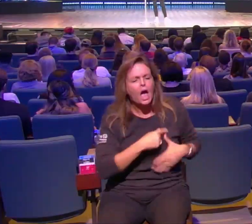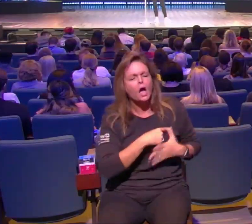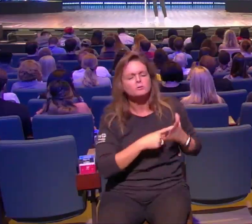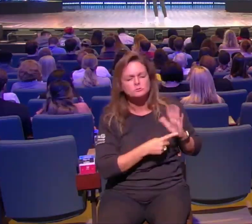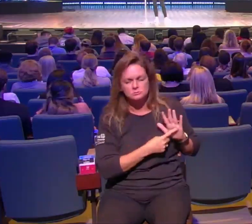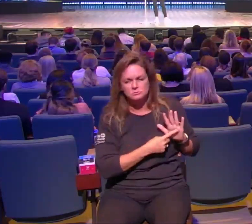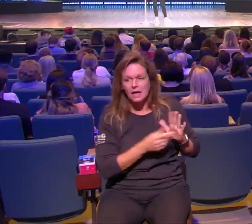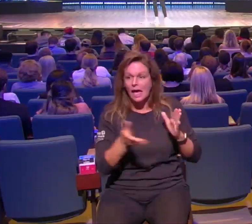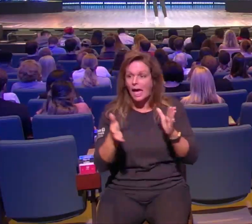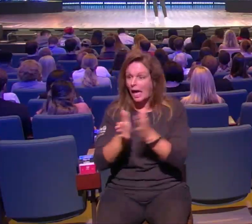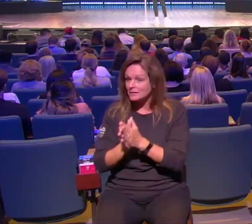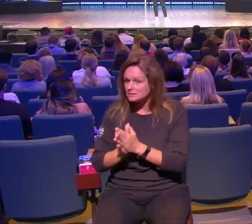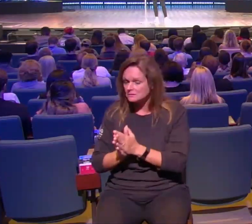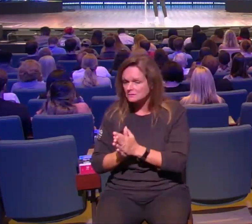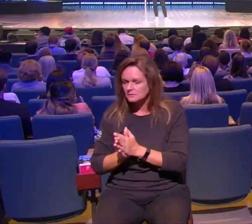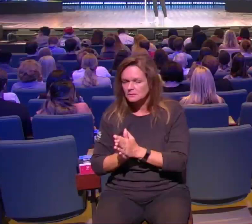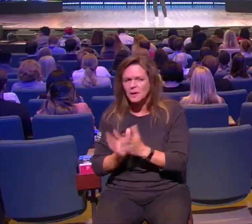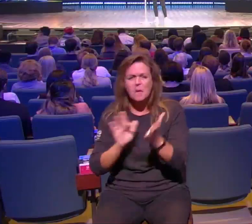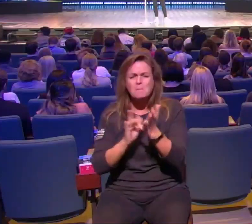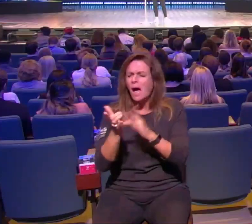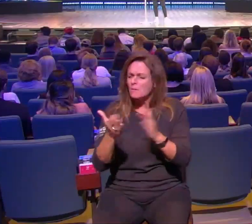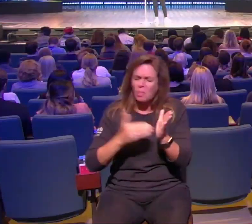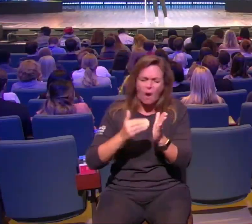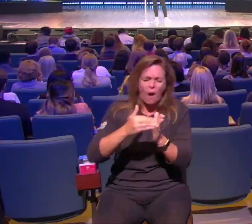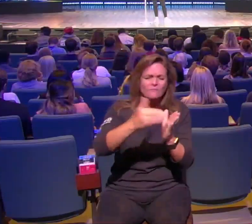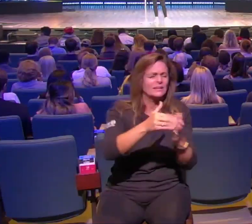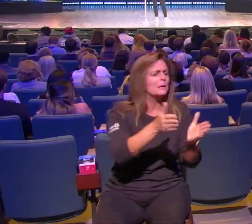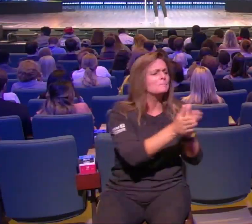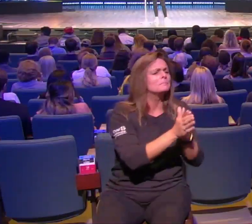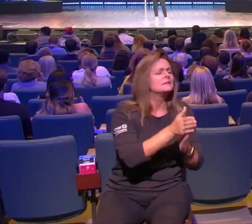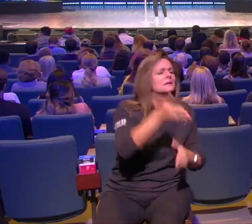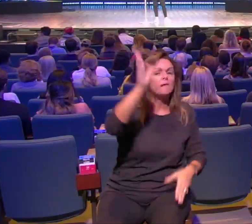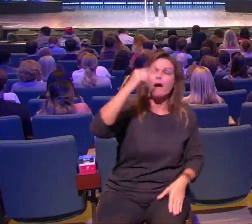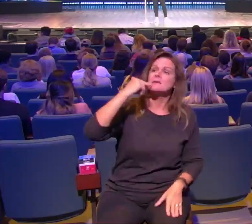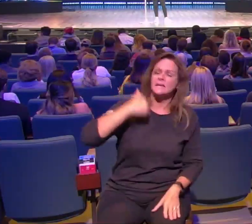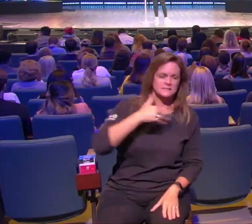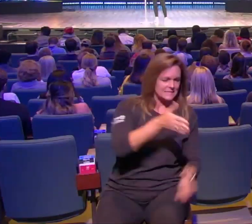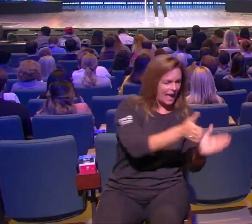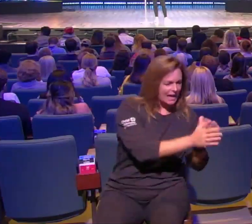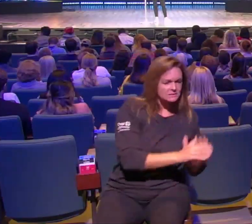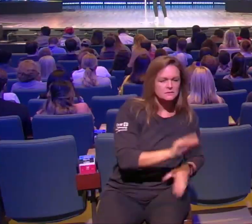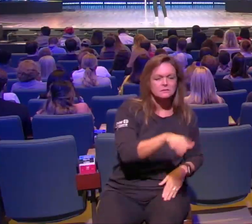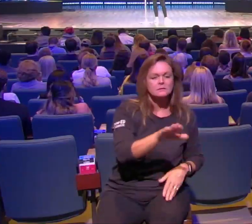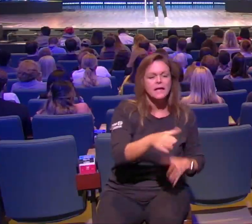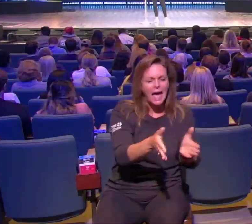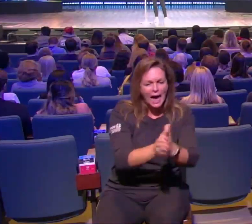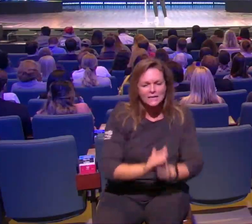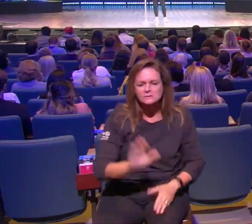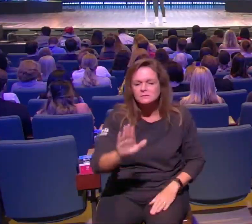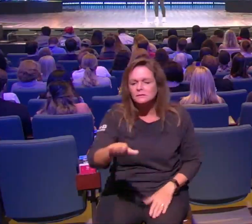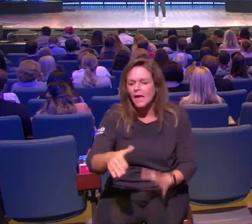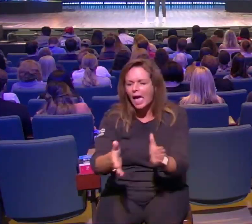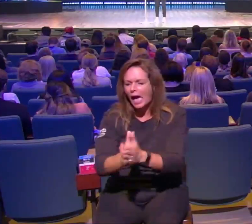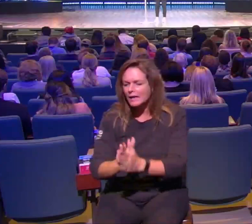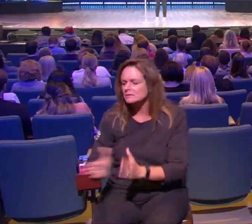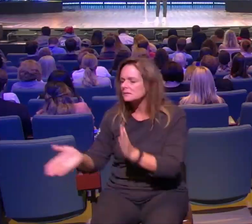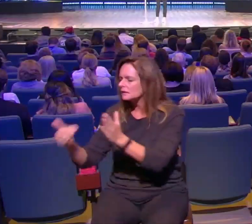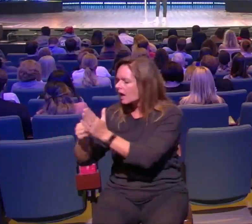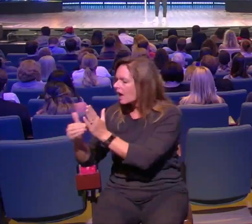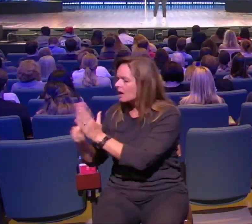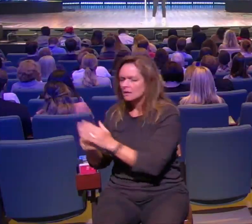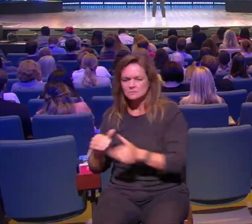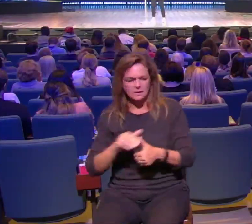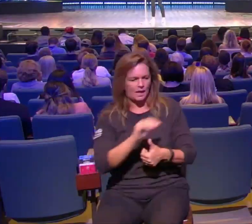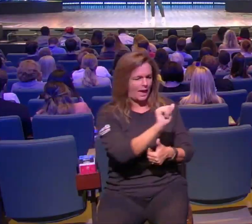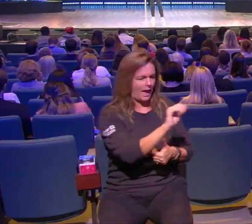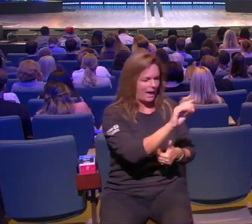John 14, whatever you ask in prayer, you will receive. Philippians 4, let your requests be known to God. James 4 says, you have not